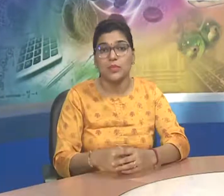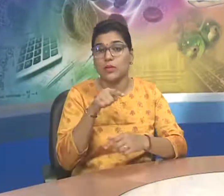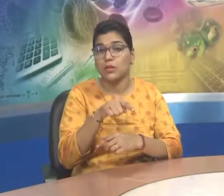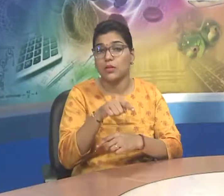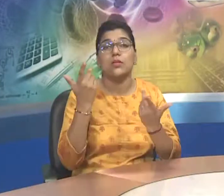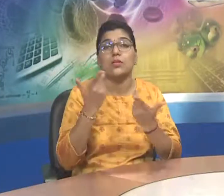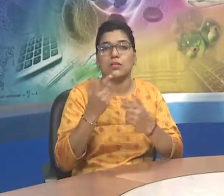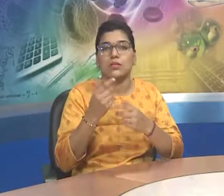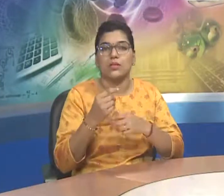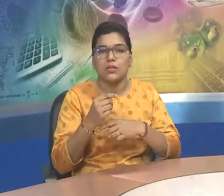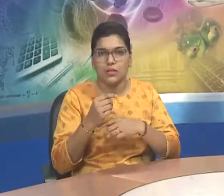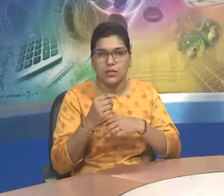Pimple.